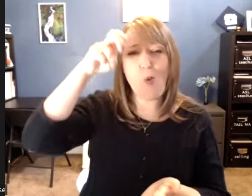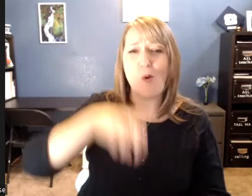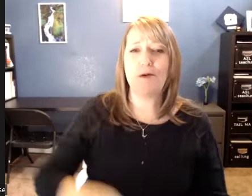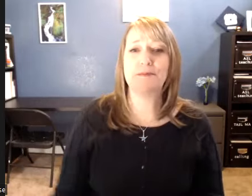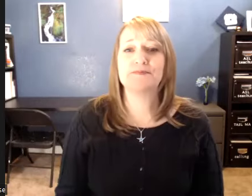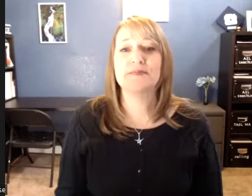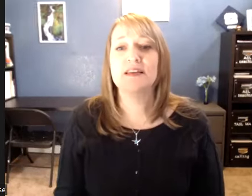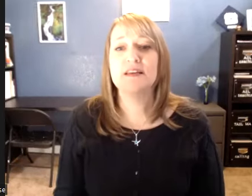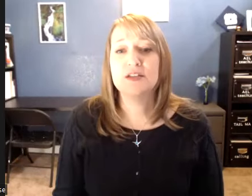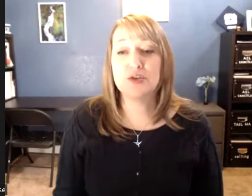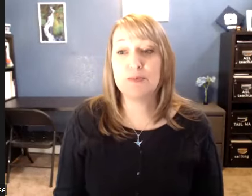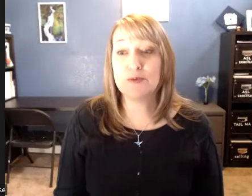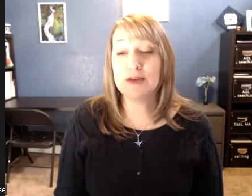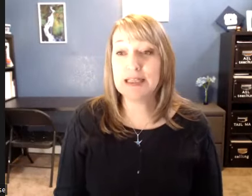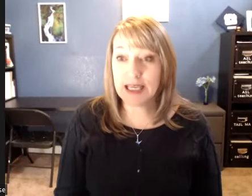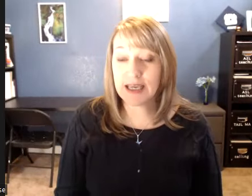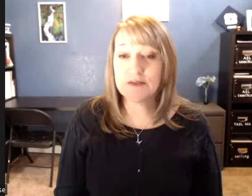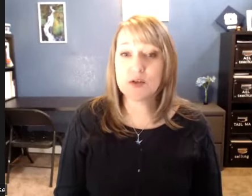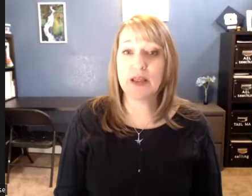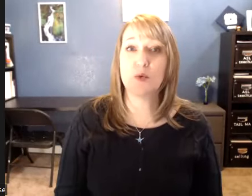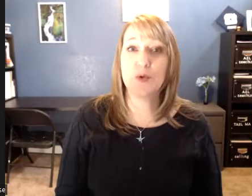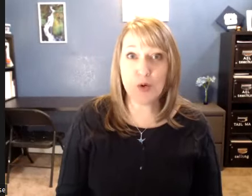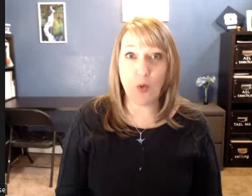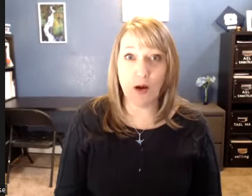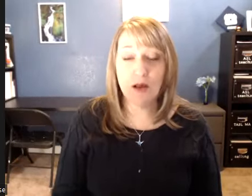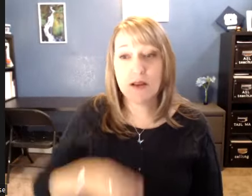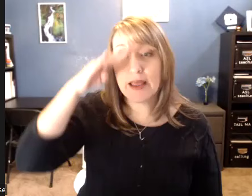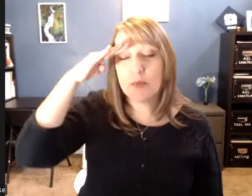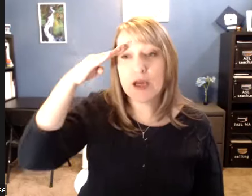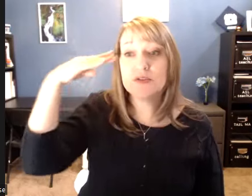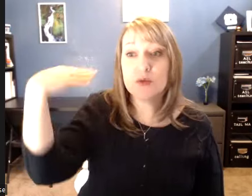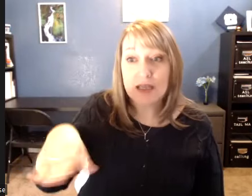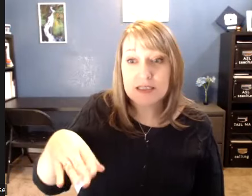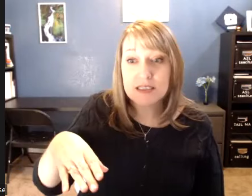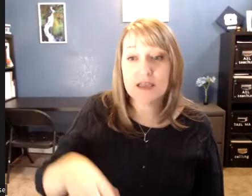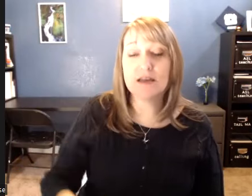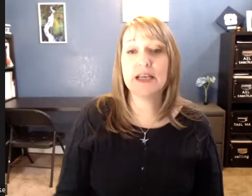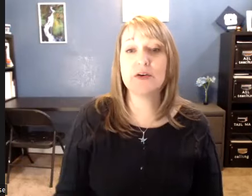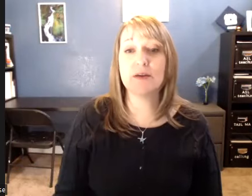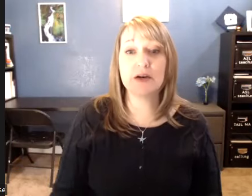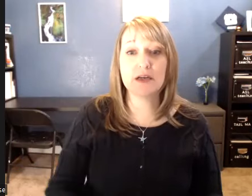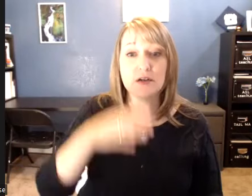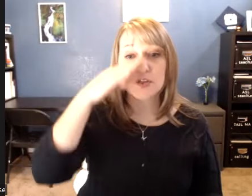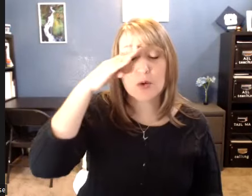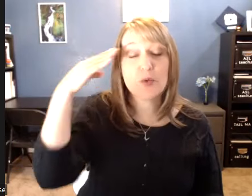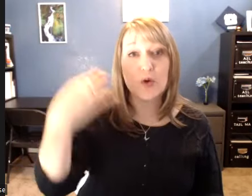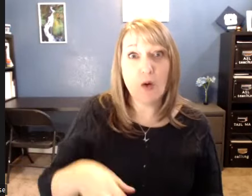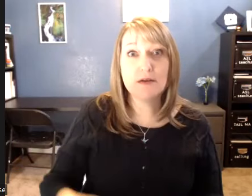Ooh. To be relieved or like, phew, like we kind of do this in hearing American culture, phew, to